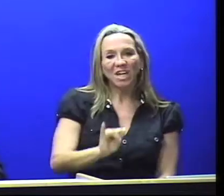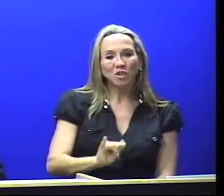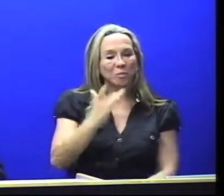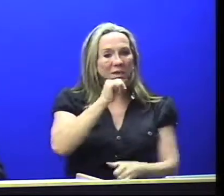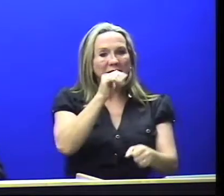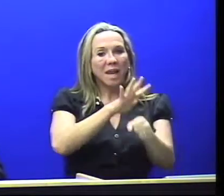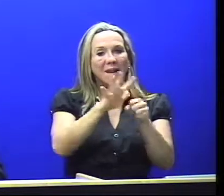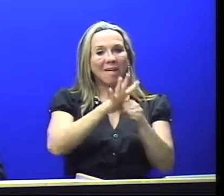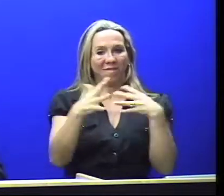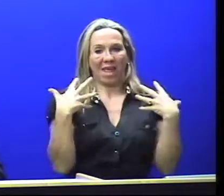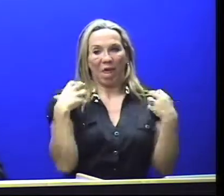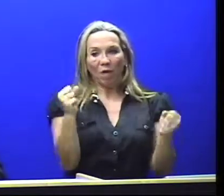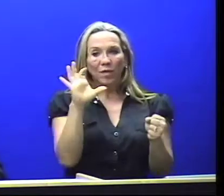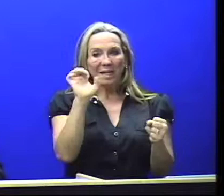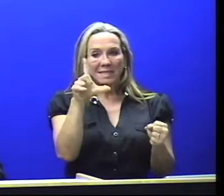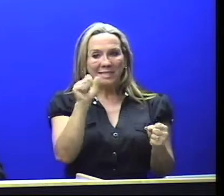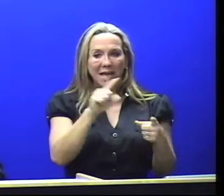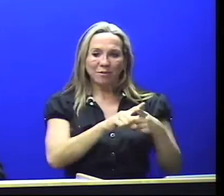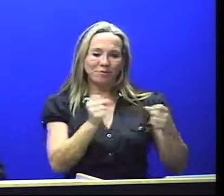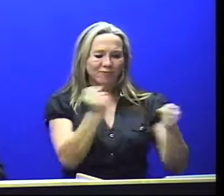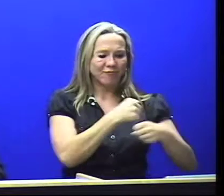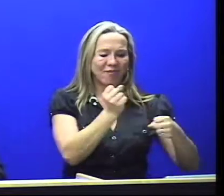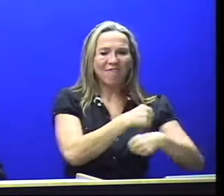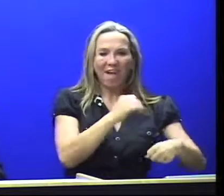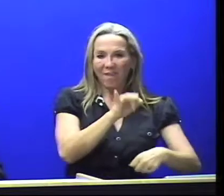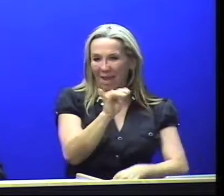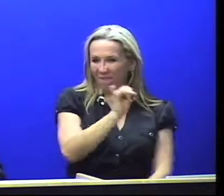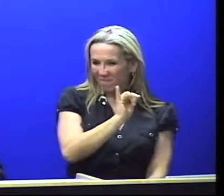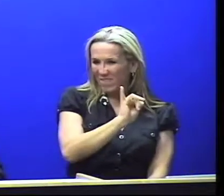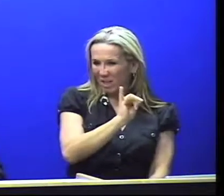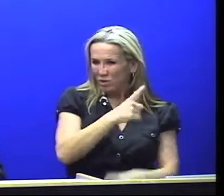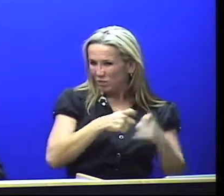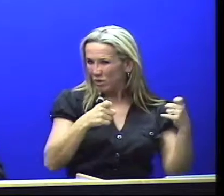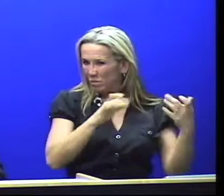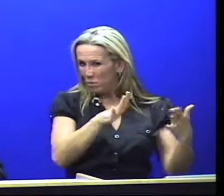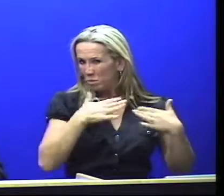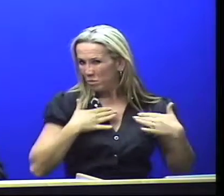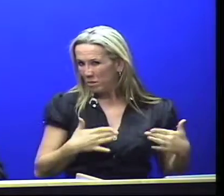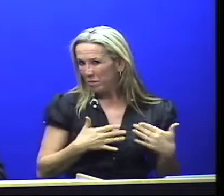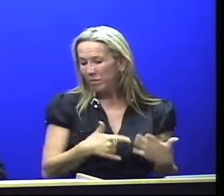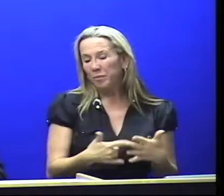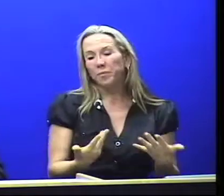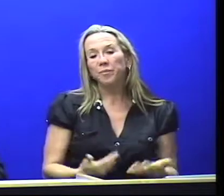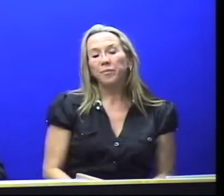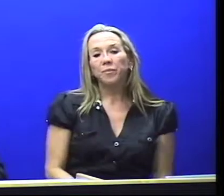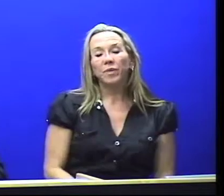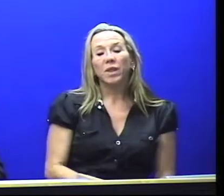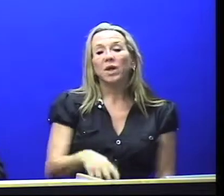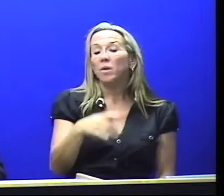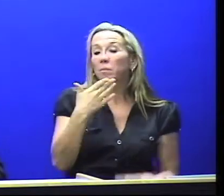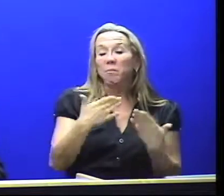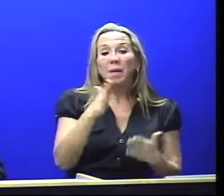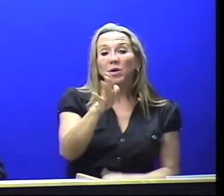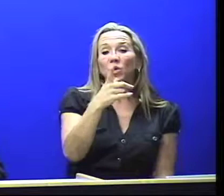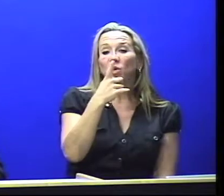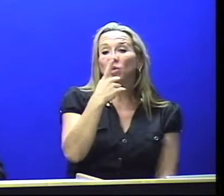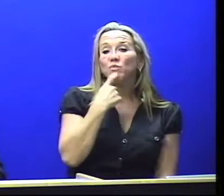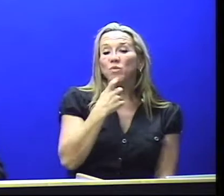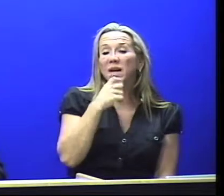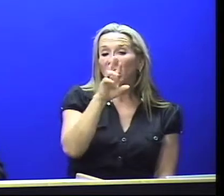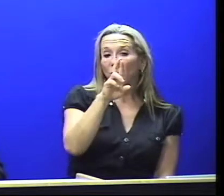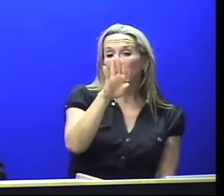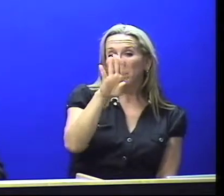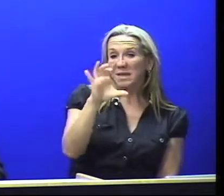of those healthy cells to help fight infection in your body. And your red cells may be low. Your red